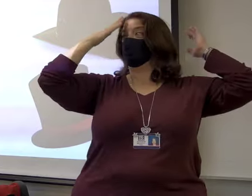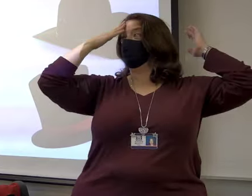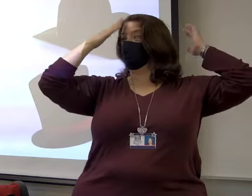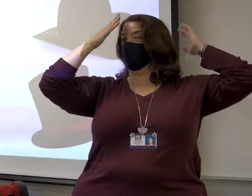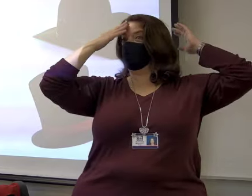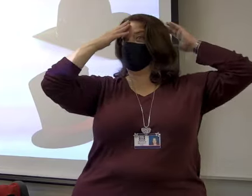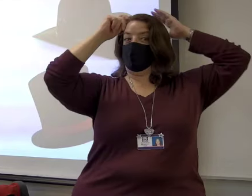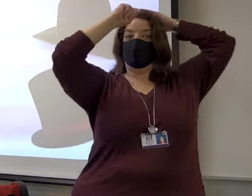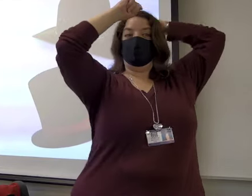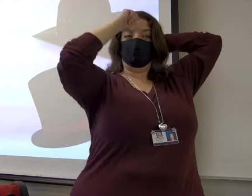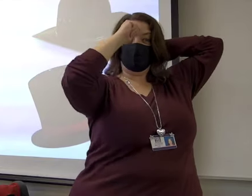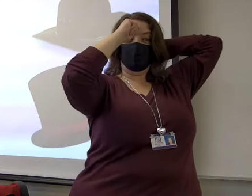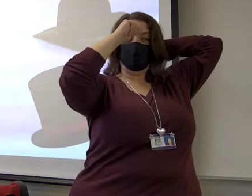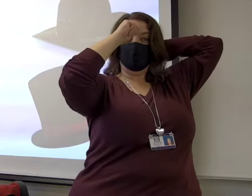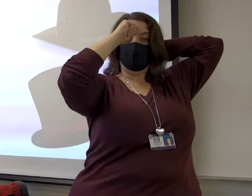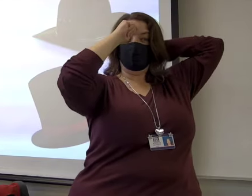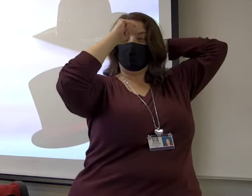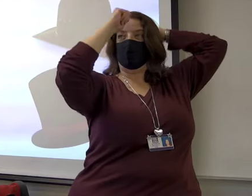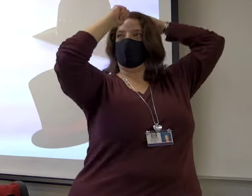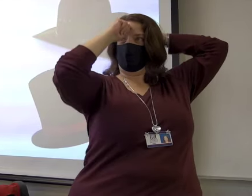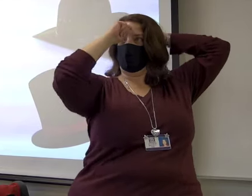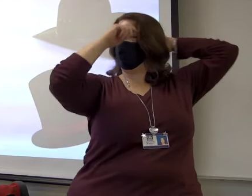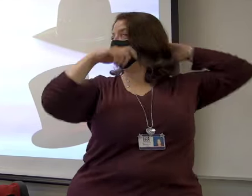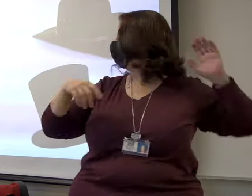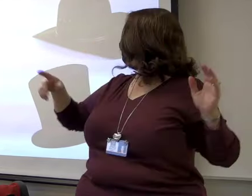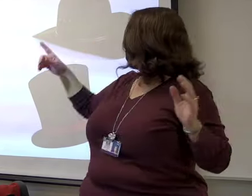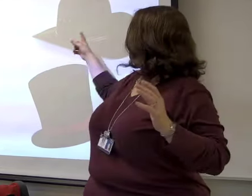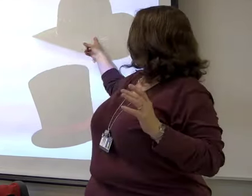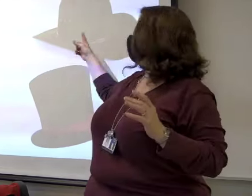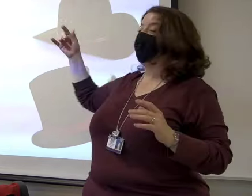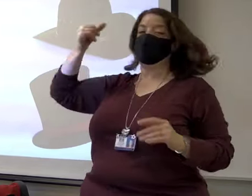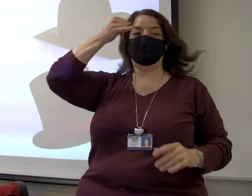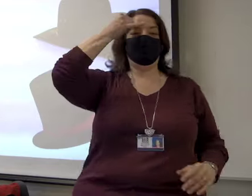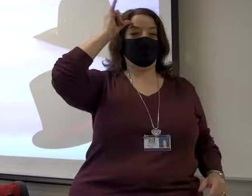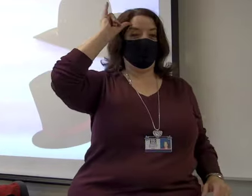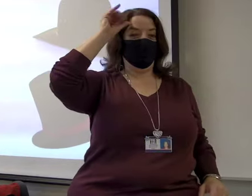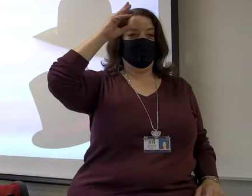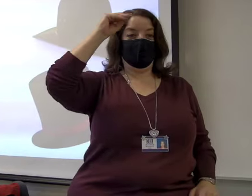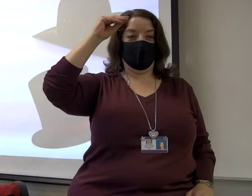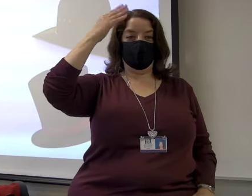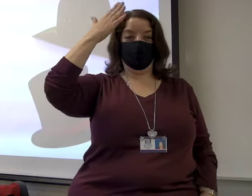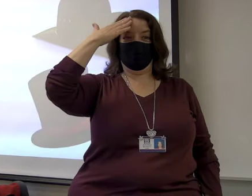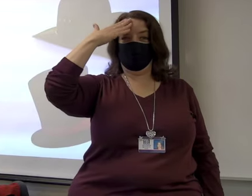start with the hat and then you show how it looks, right? How you kind of put it on. This is a cowboy hat.